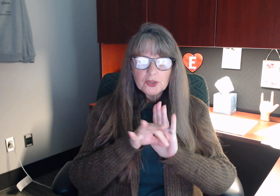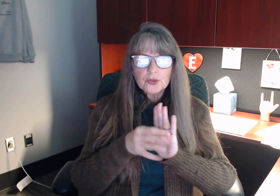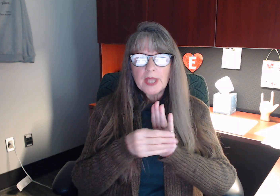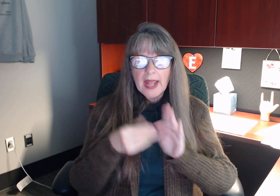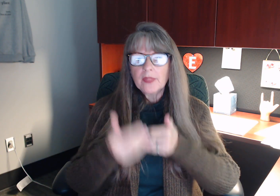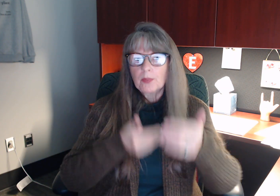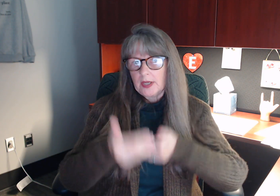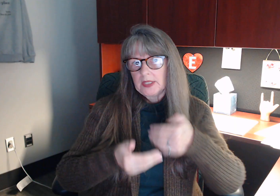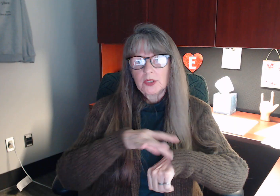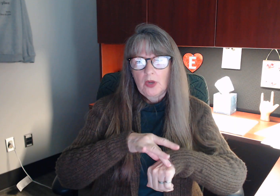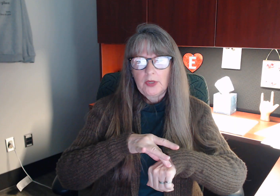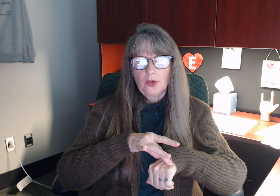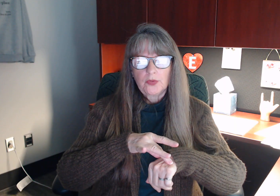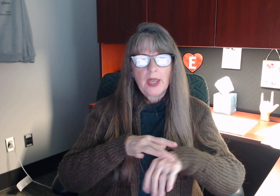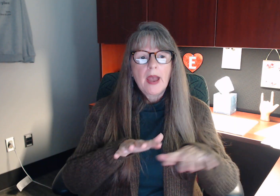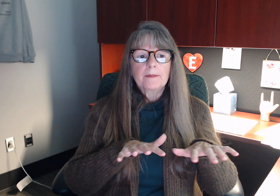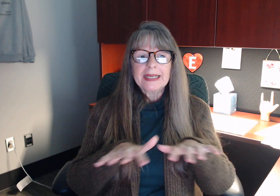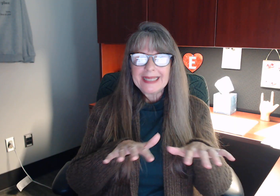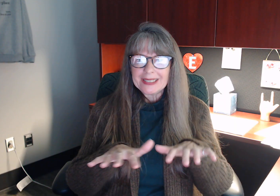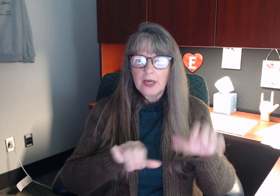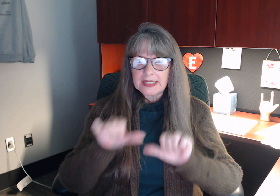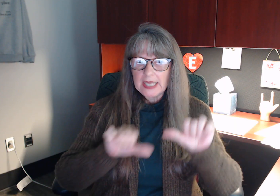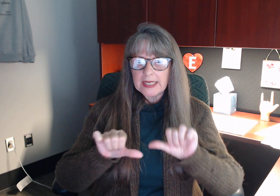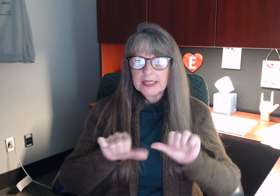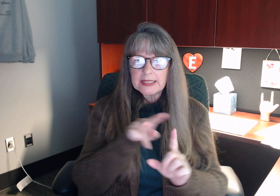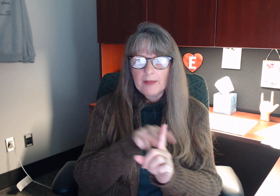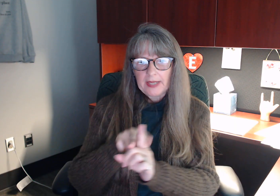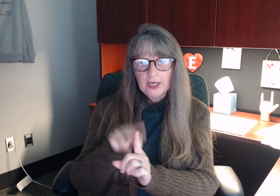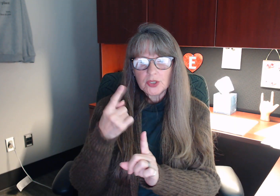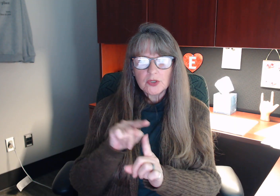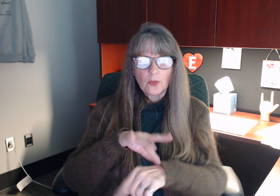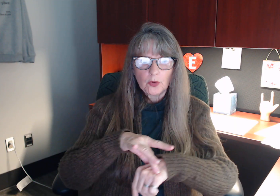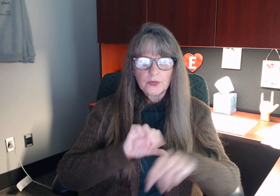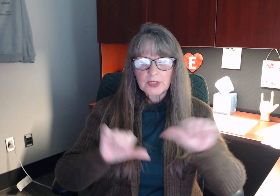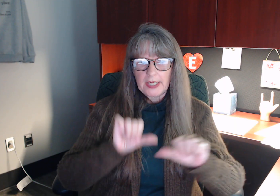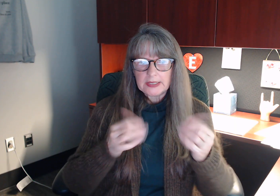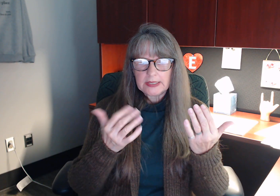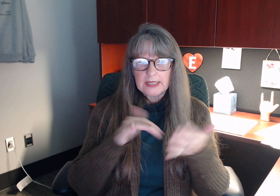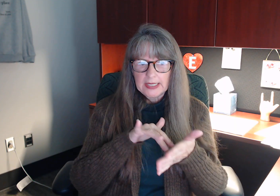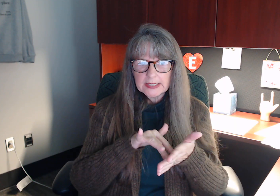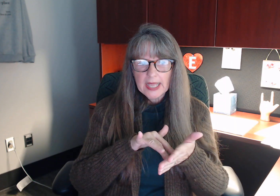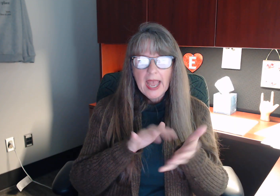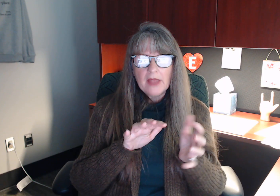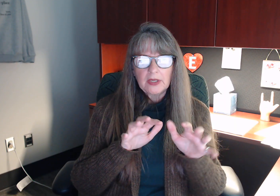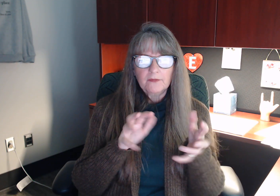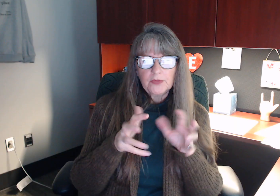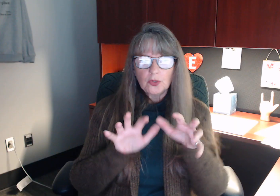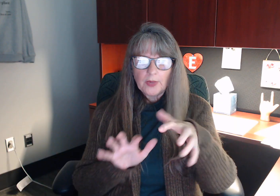features and the processes on the Earth. Plate tectonic science has applications for Earth science studies, and the